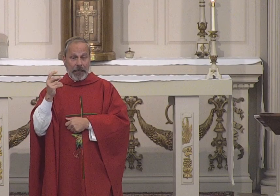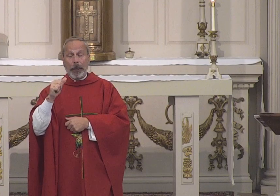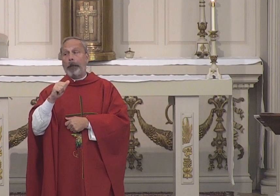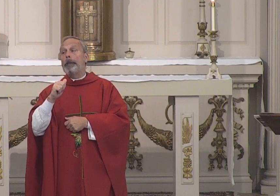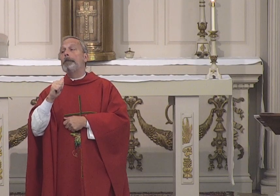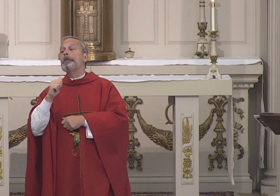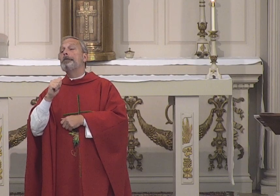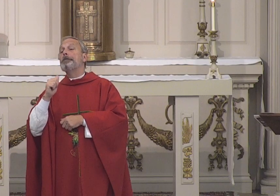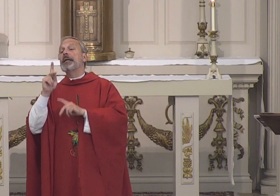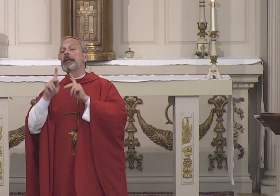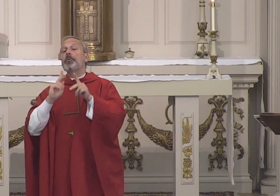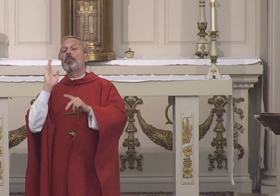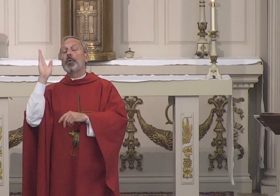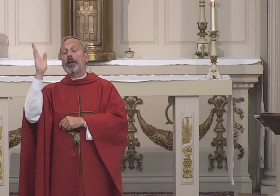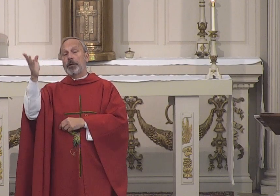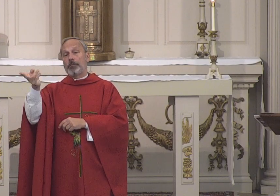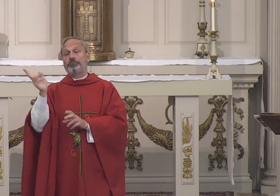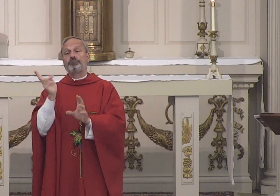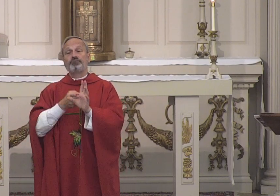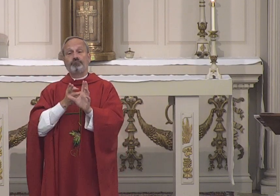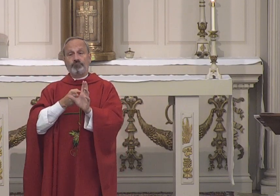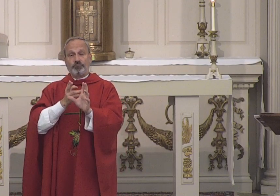If people can see